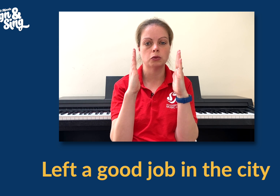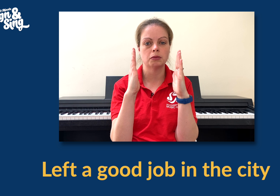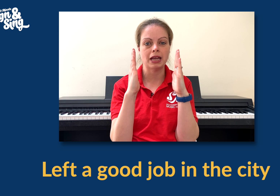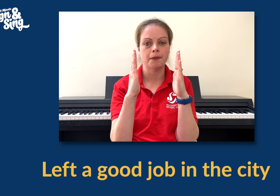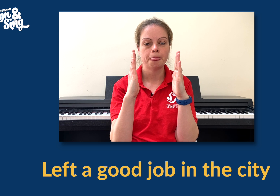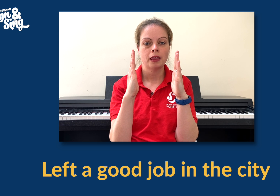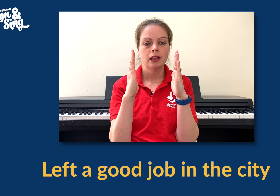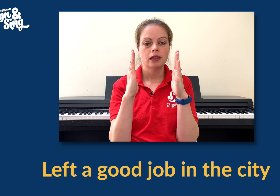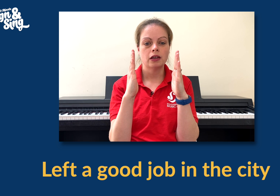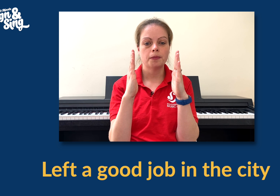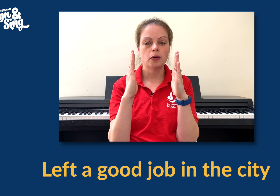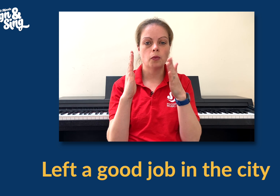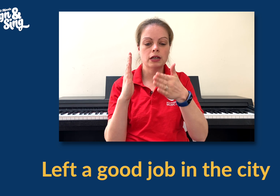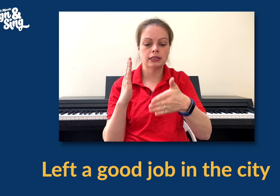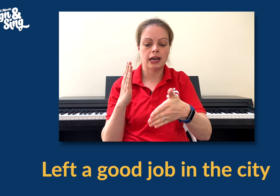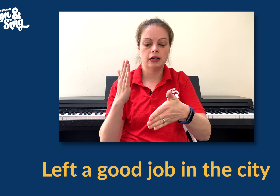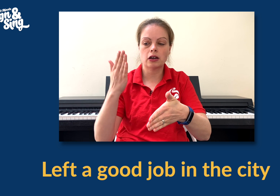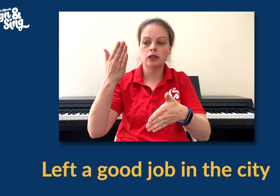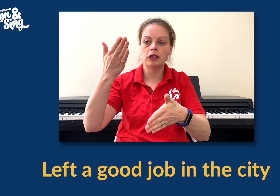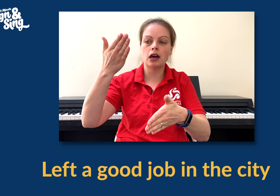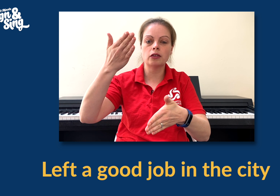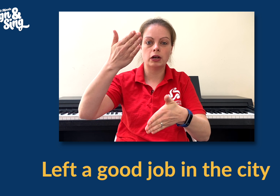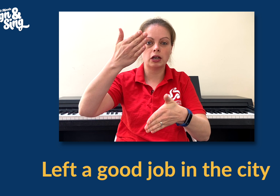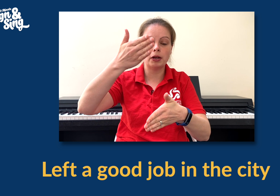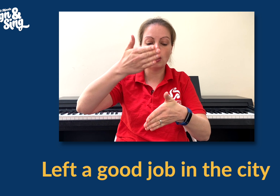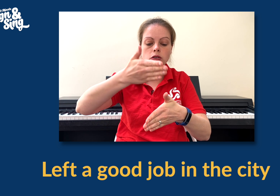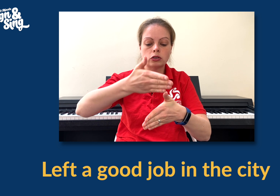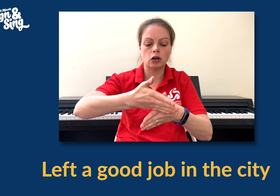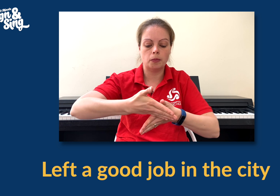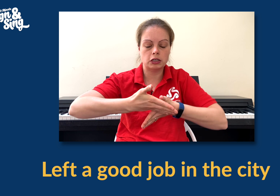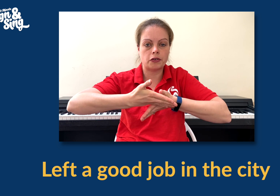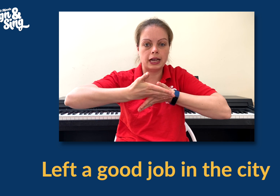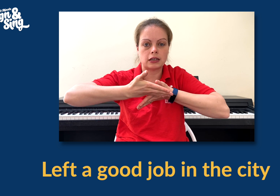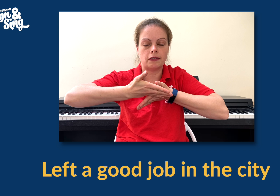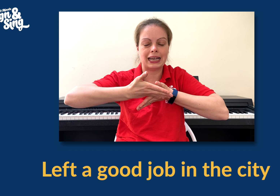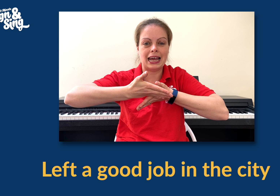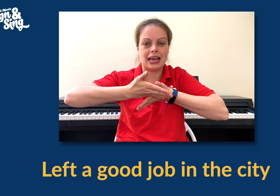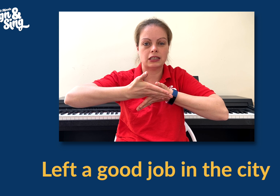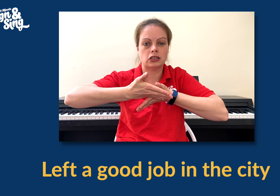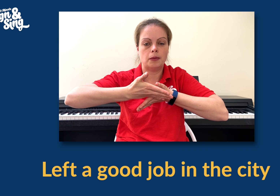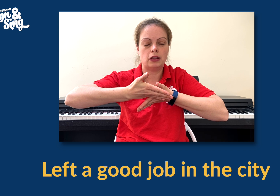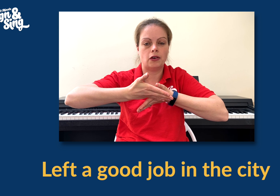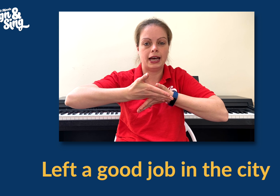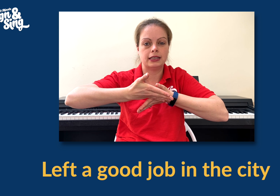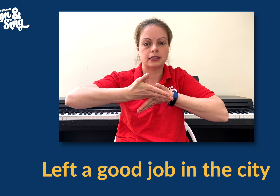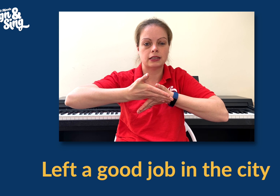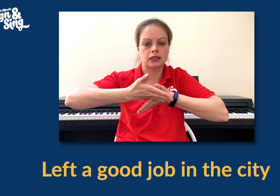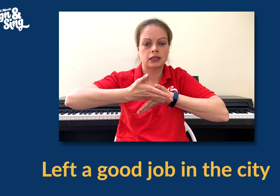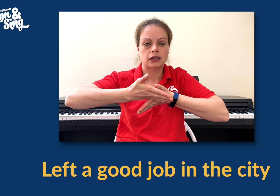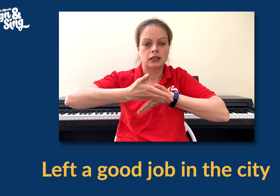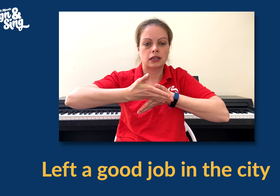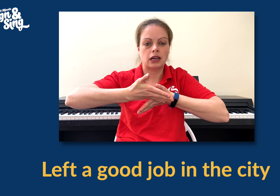facing towards me. Then you're going to put one down, and on the other one, you're going to put it on top, which creates kind of like an X shape with your